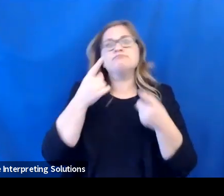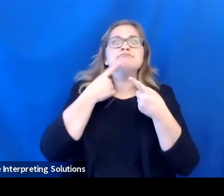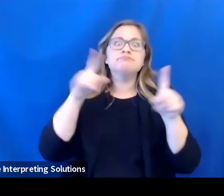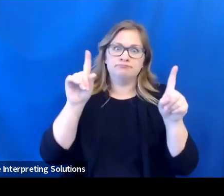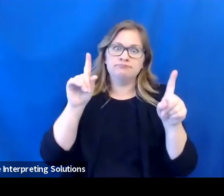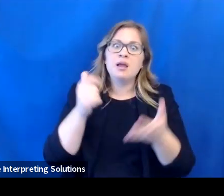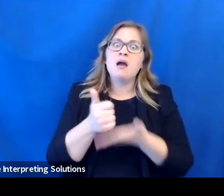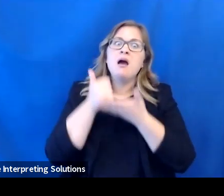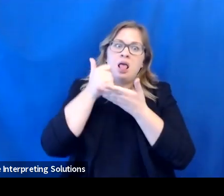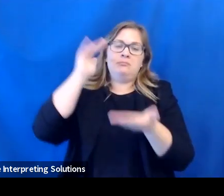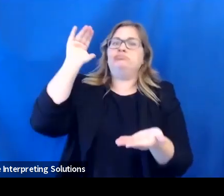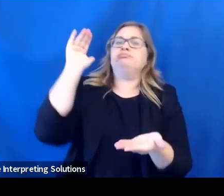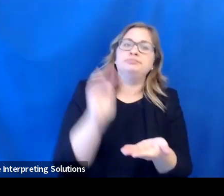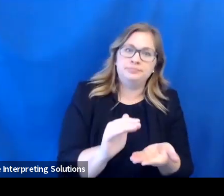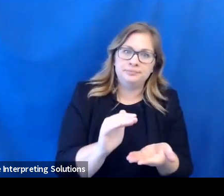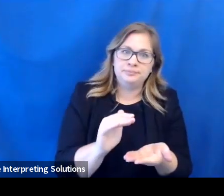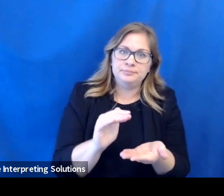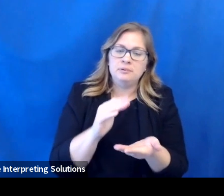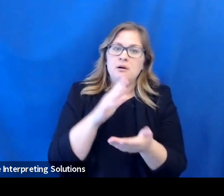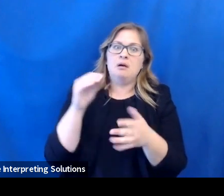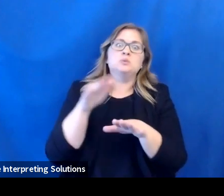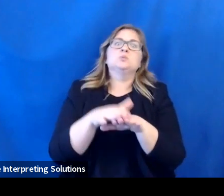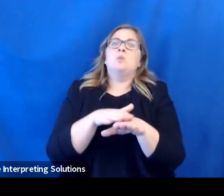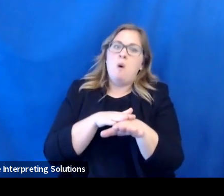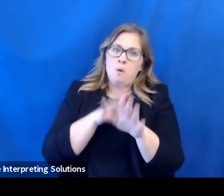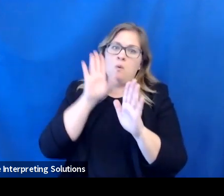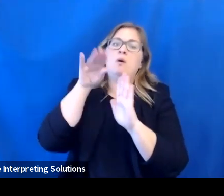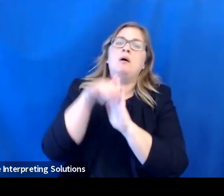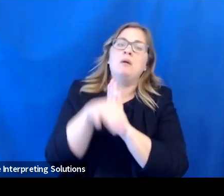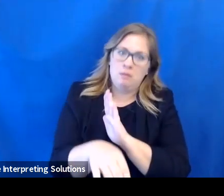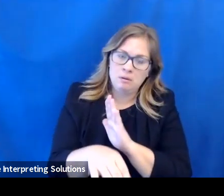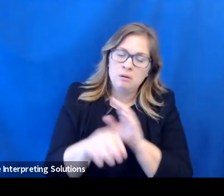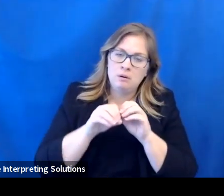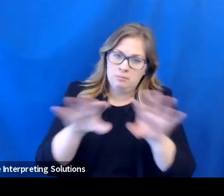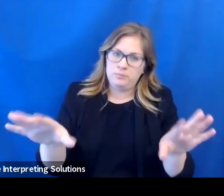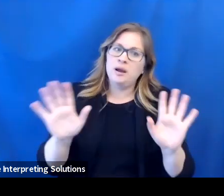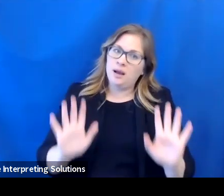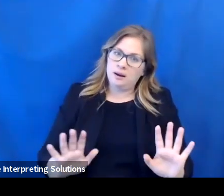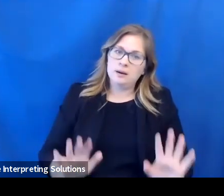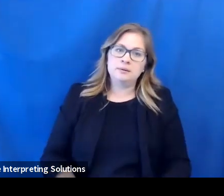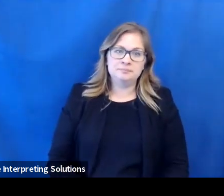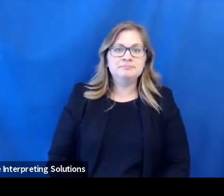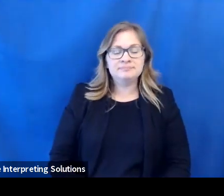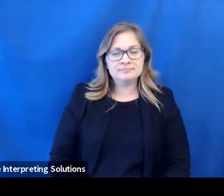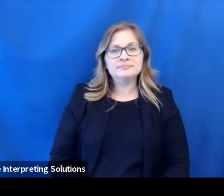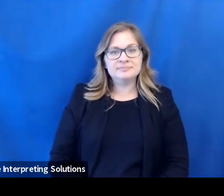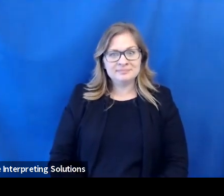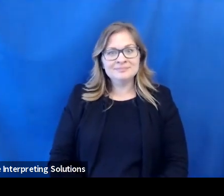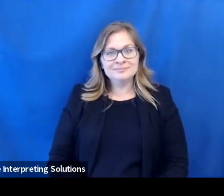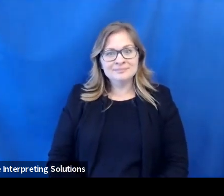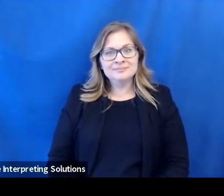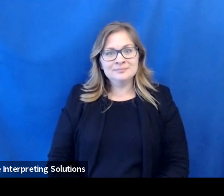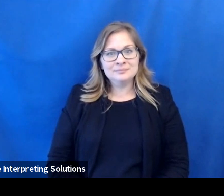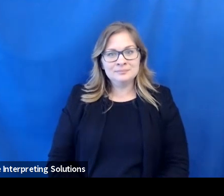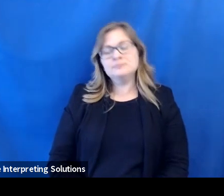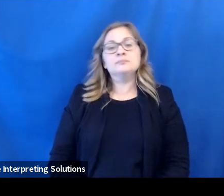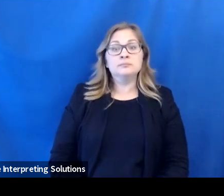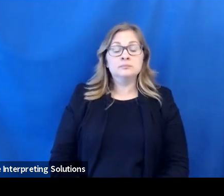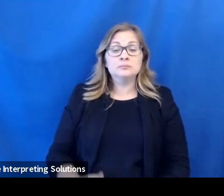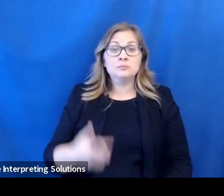data. We might have expected, I know some of the models predicted that the peak would have been here in Minnesota by now.